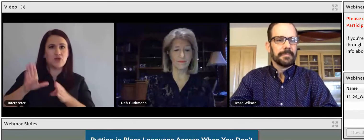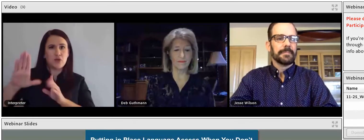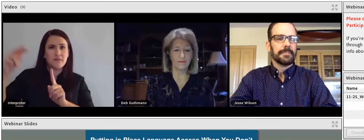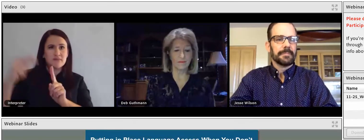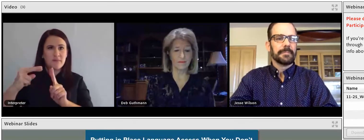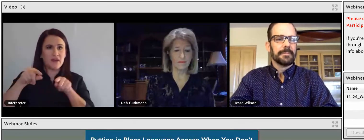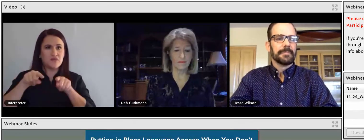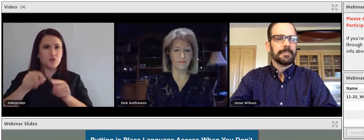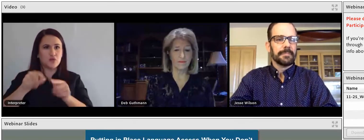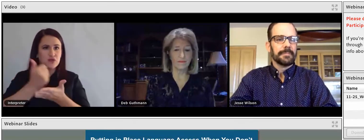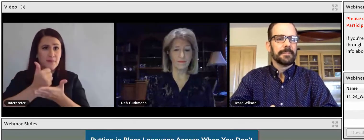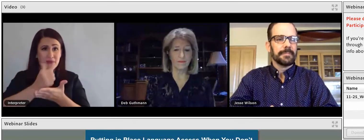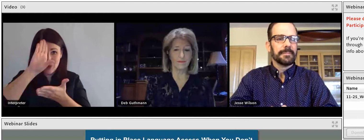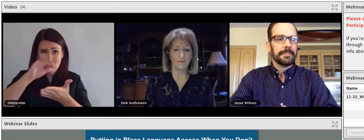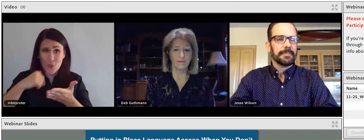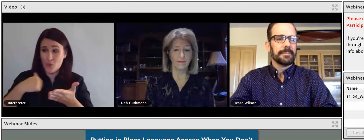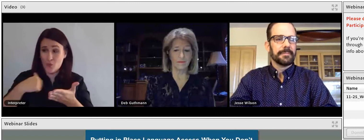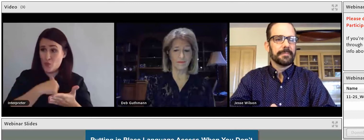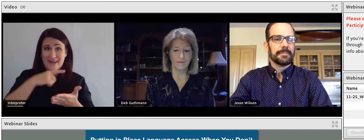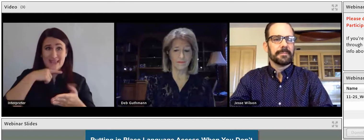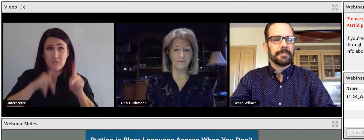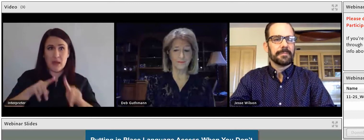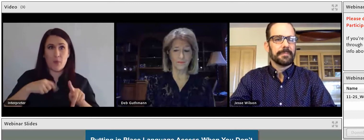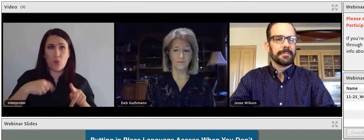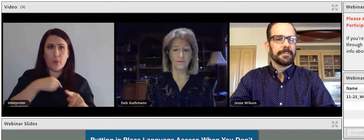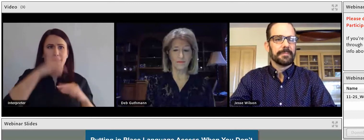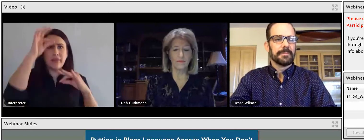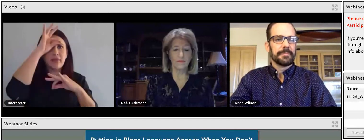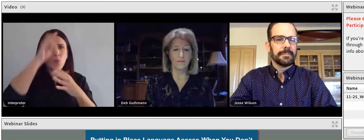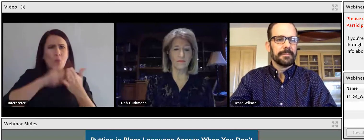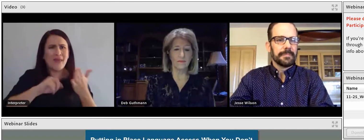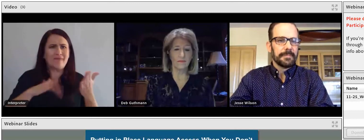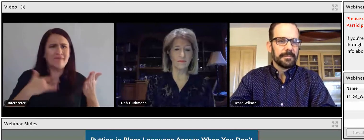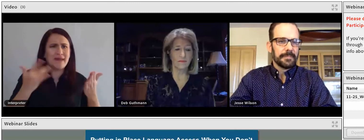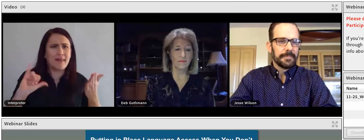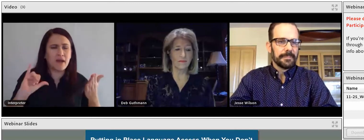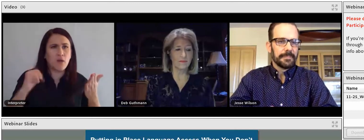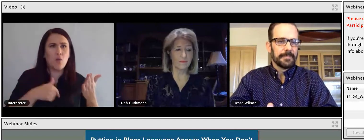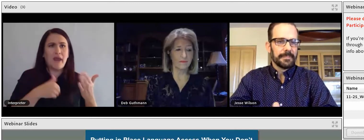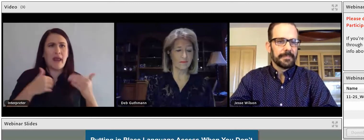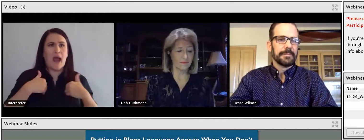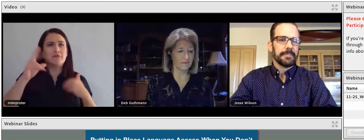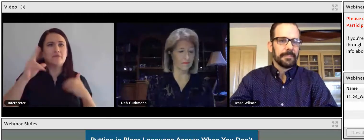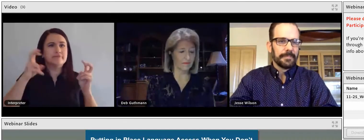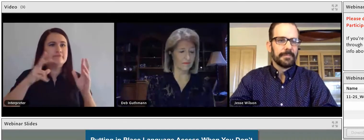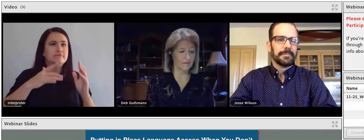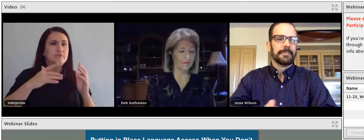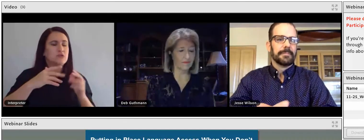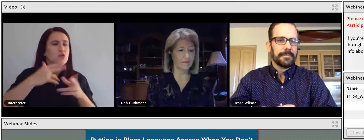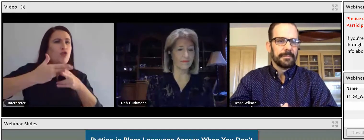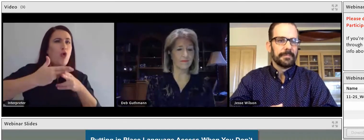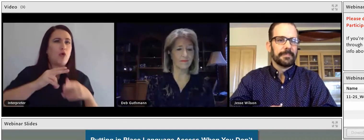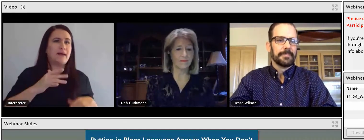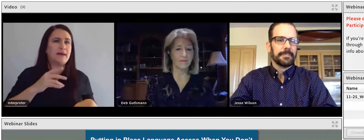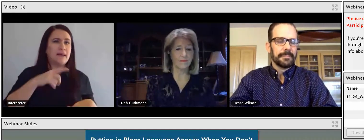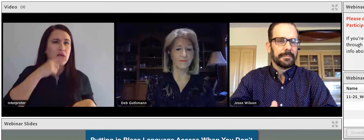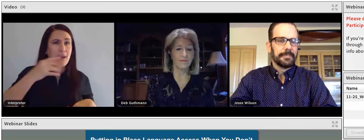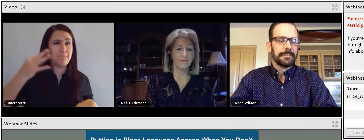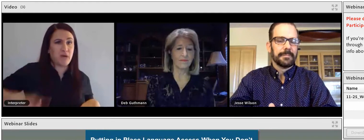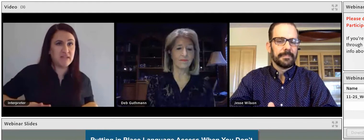people, we don't know what that experience is like. We experience what's called hearing privilege. We just assume that we're always going